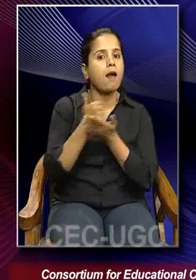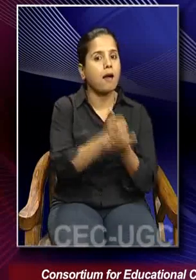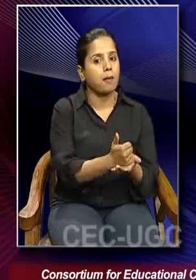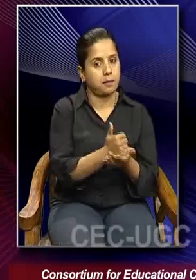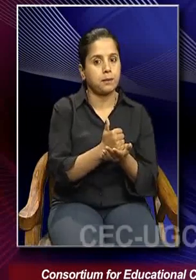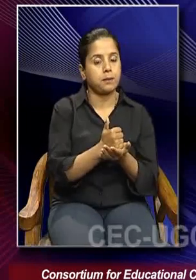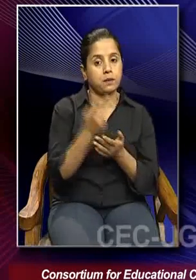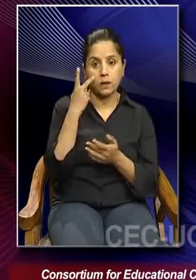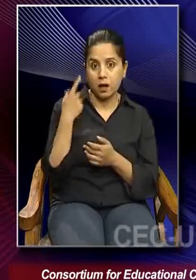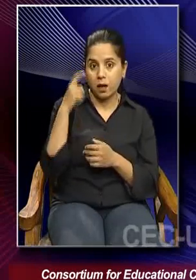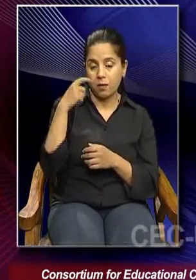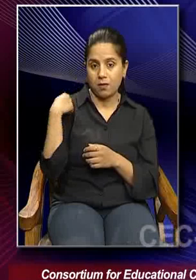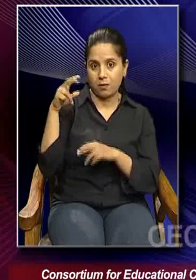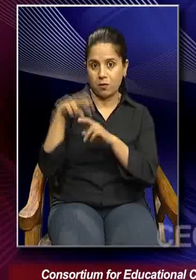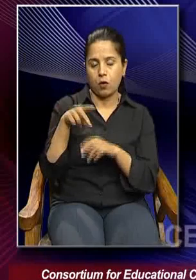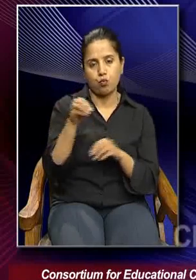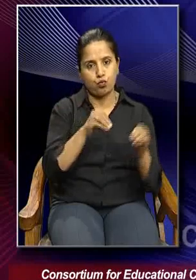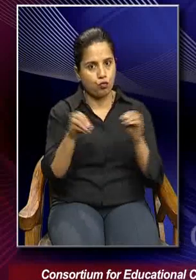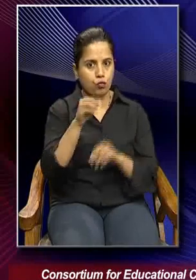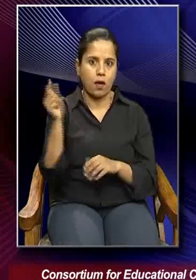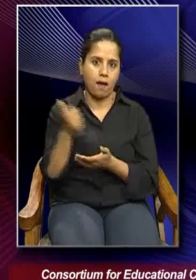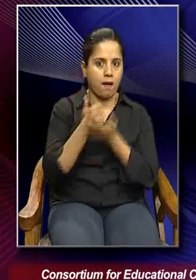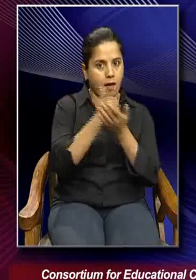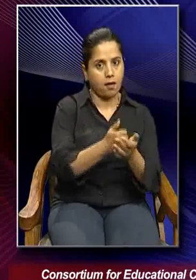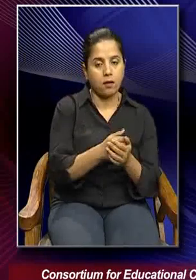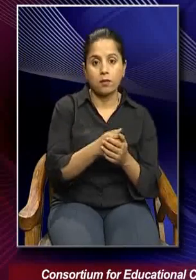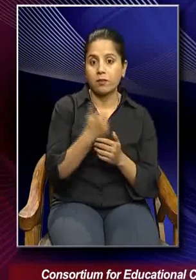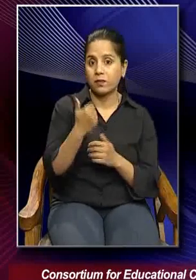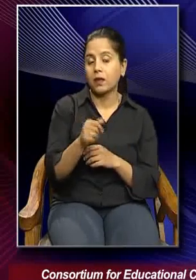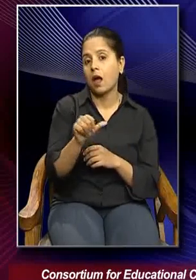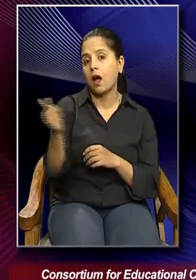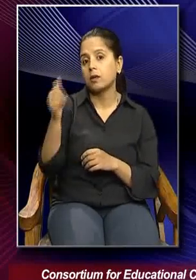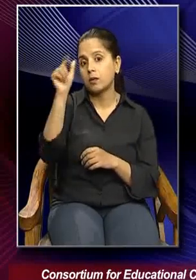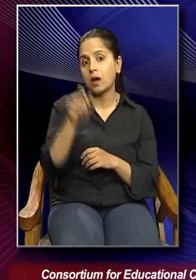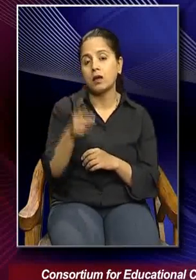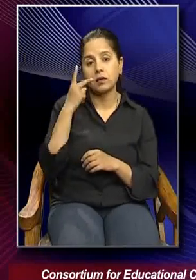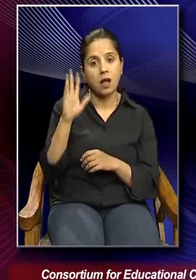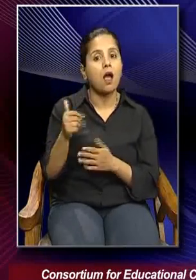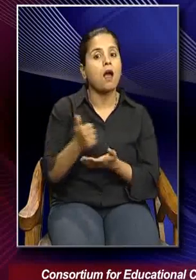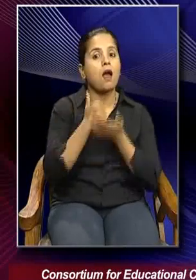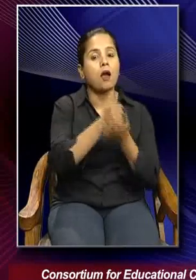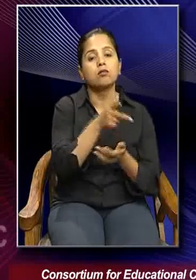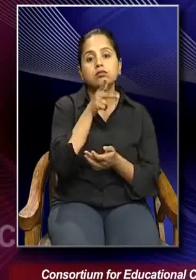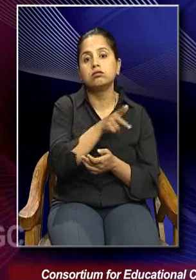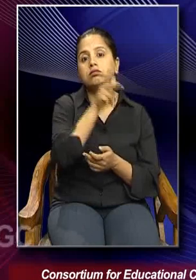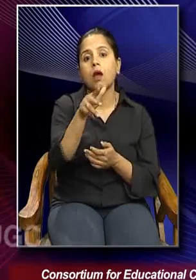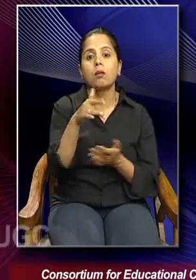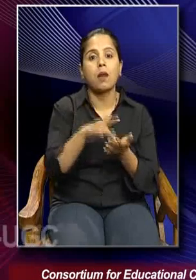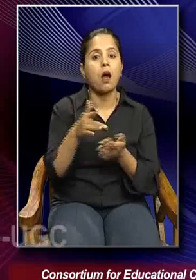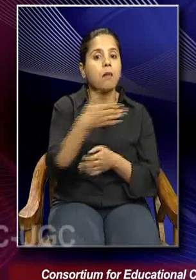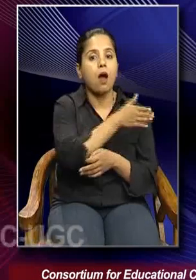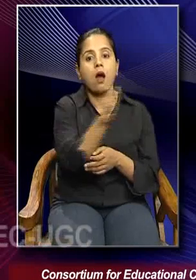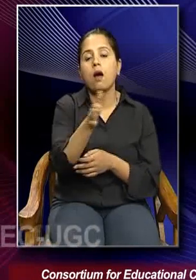to move, and the other one is helping him to tell the path